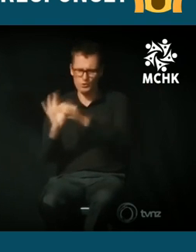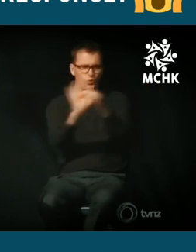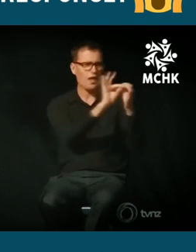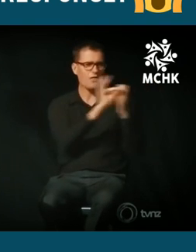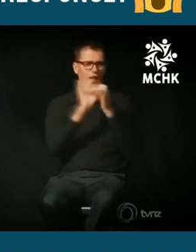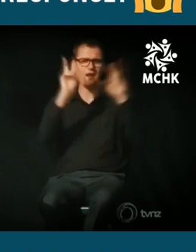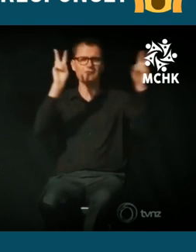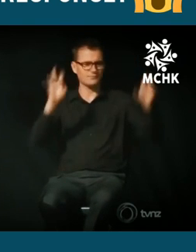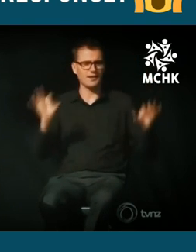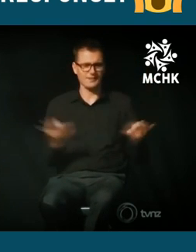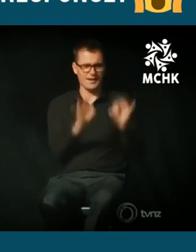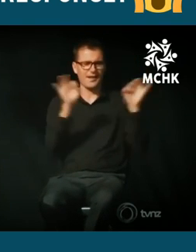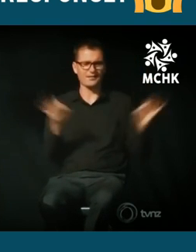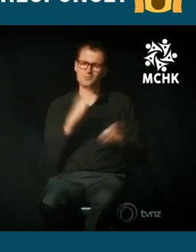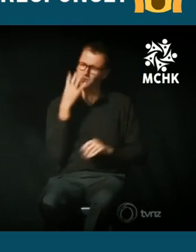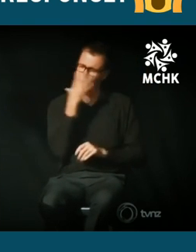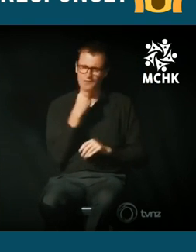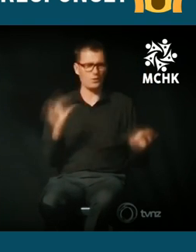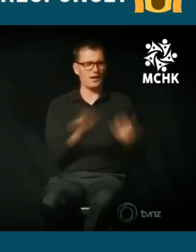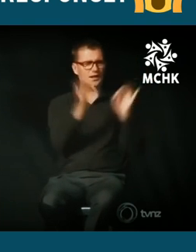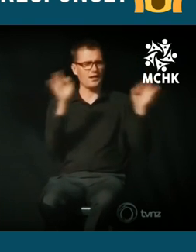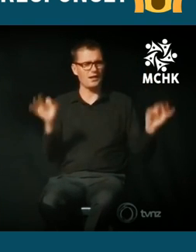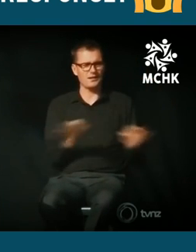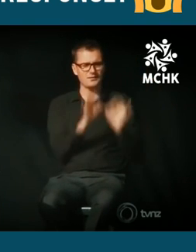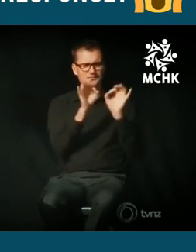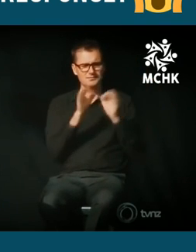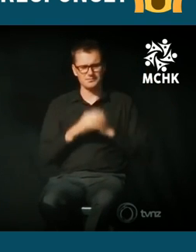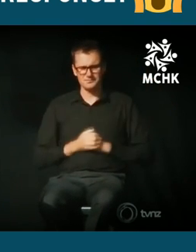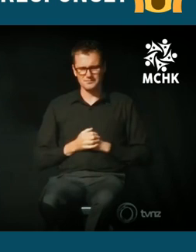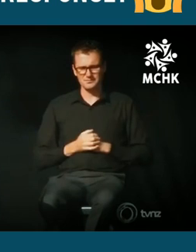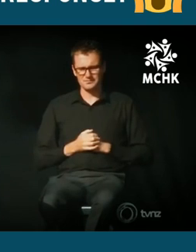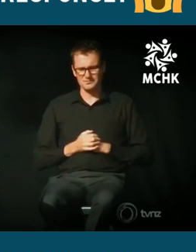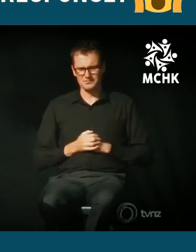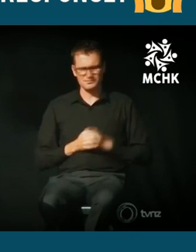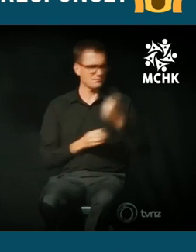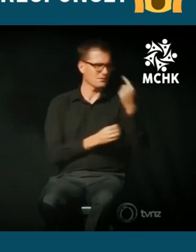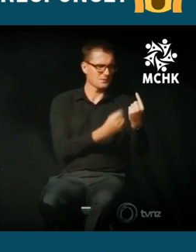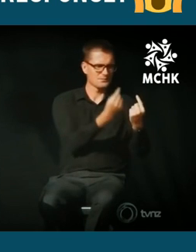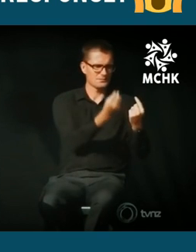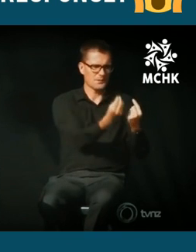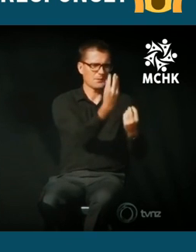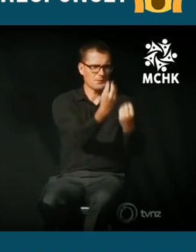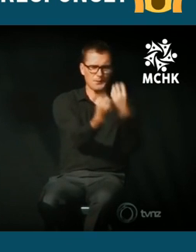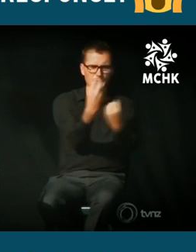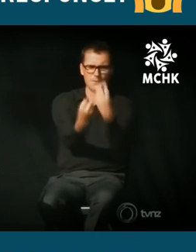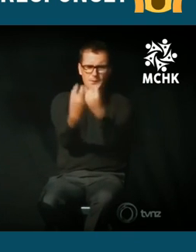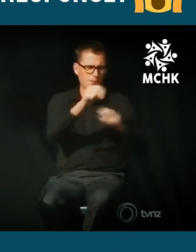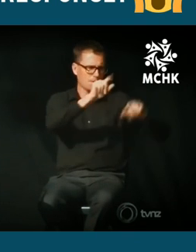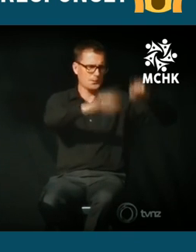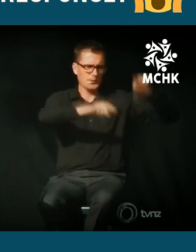make a garden. They make a beautiful garden. They stay one beside another with